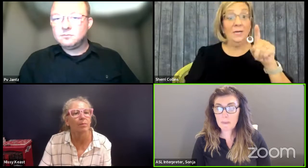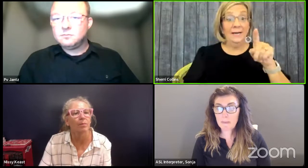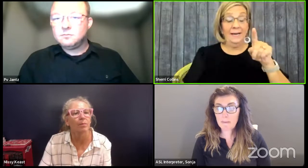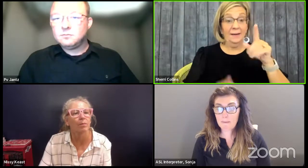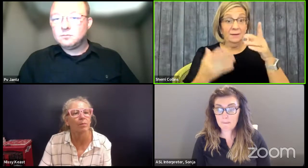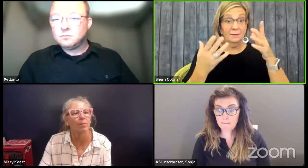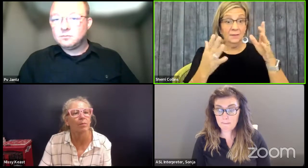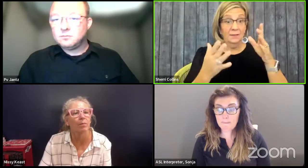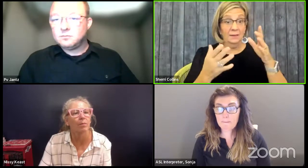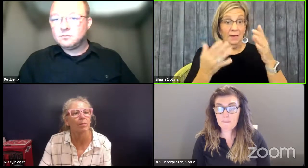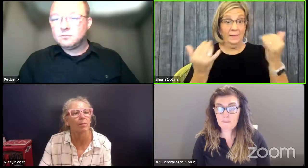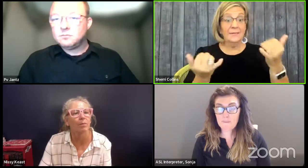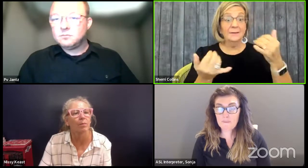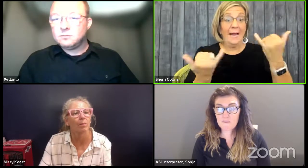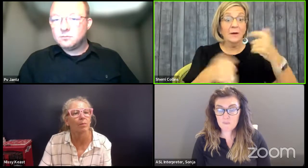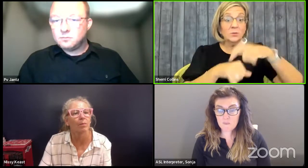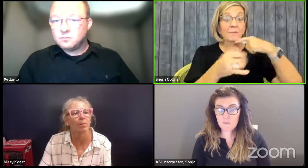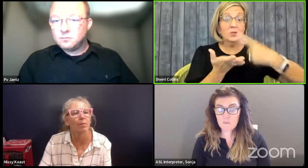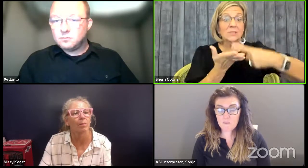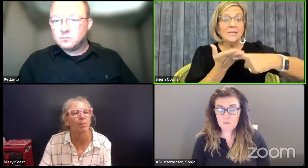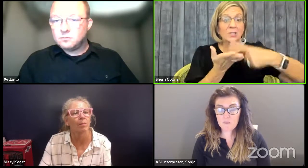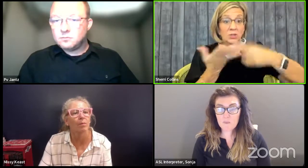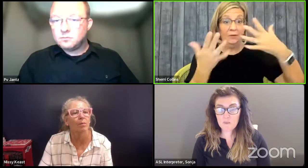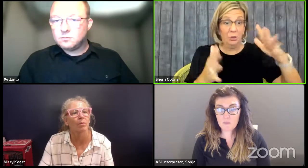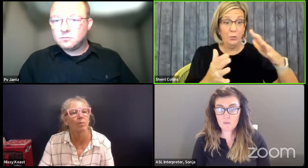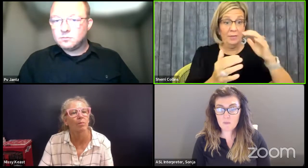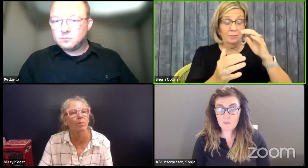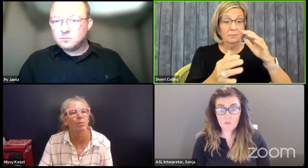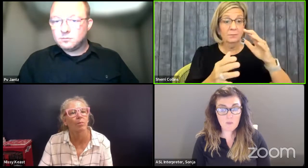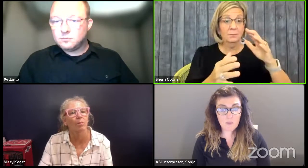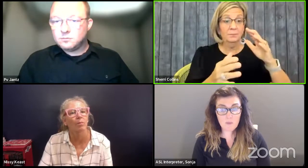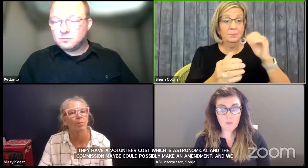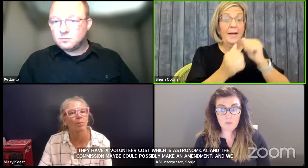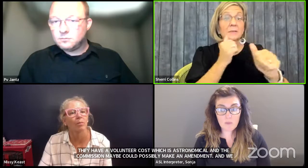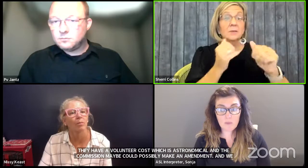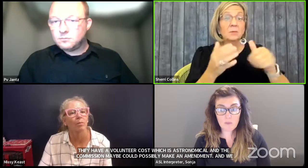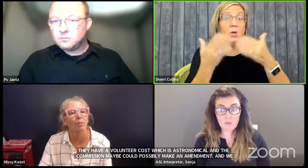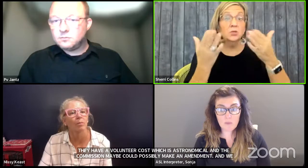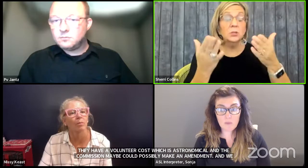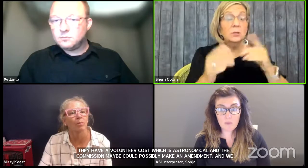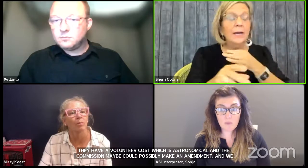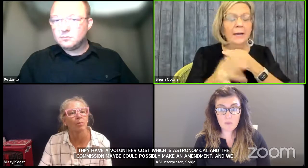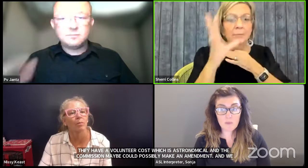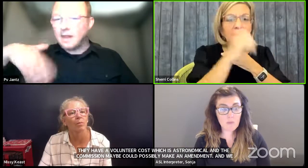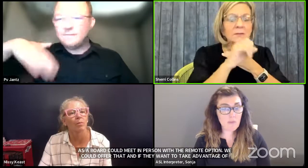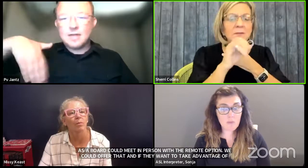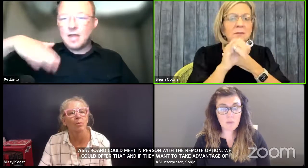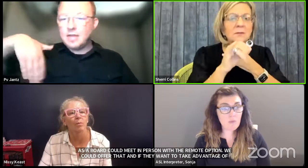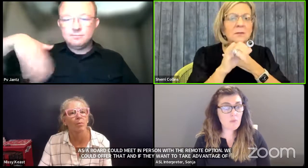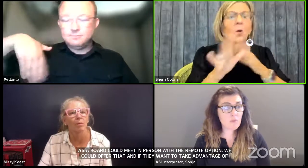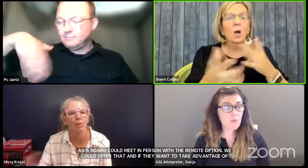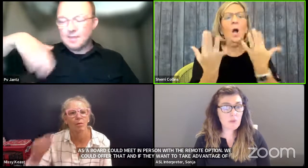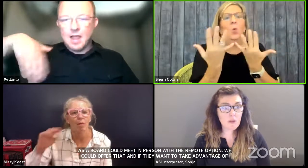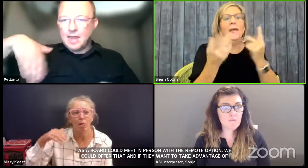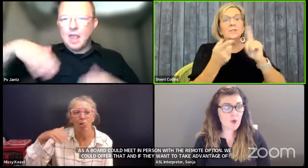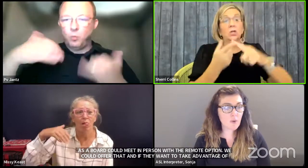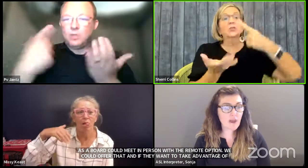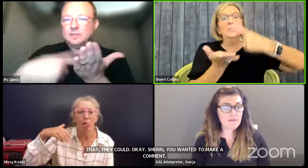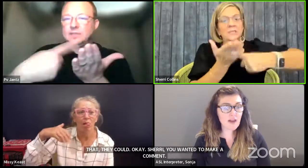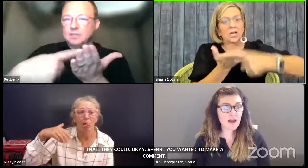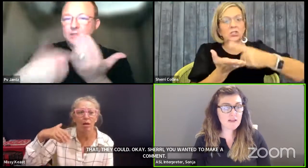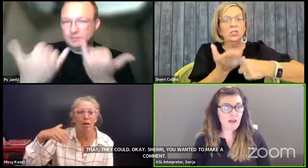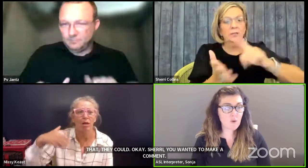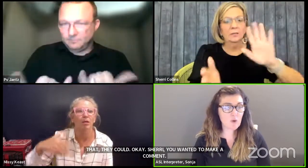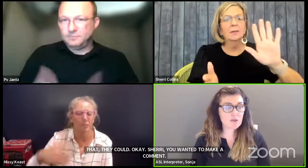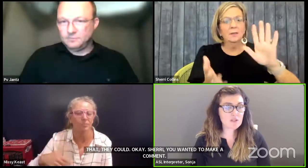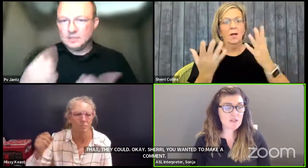I have a question. Now time for discussion. I've already passed the motion. I missed. Oh, I'll wait until We